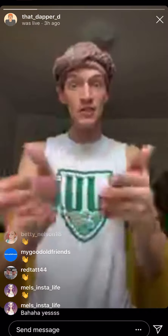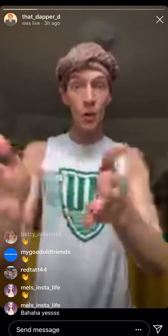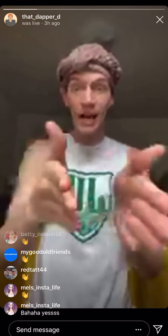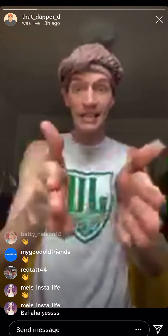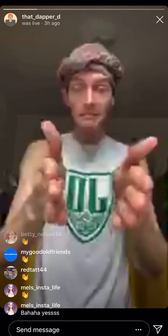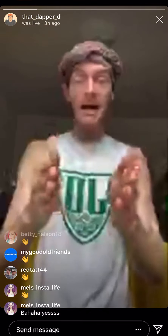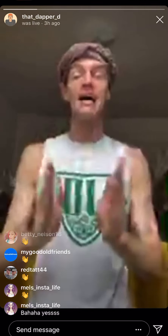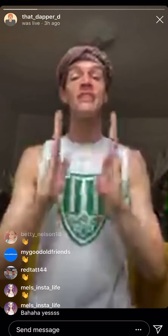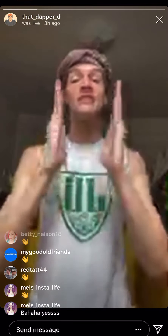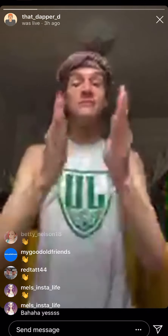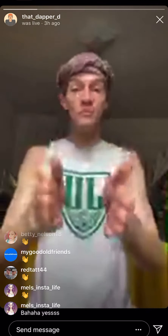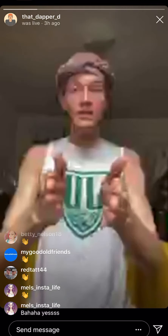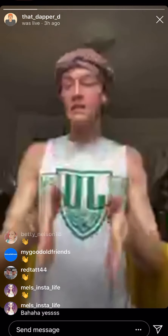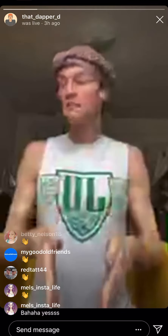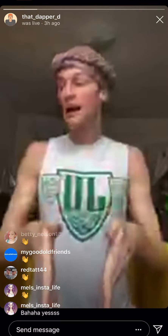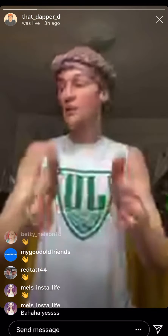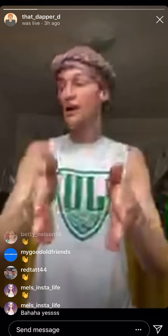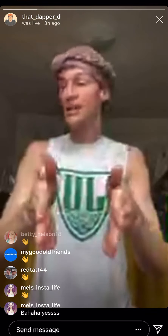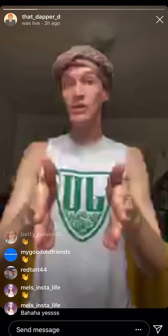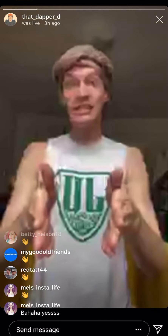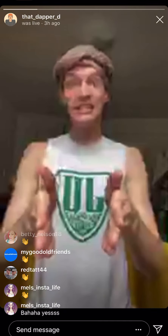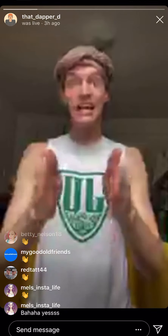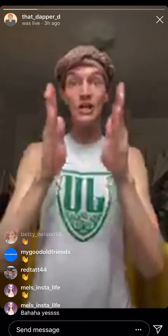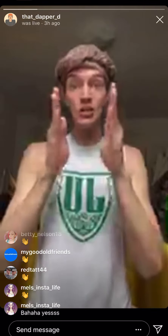windy path the pathway you need to stay on the street